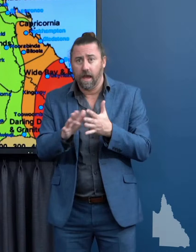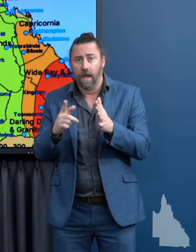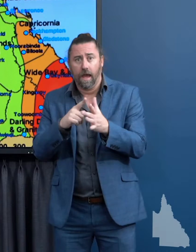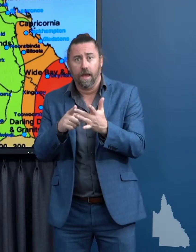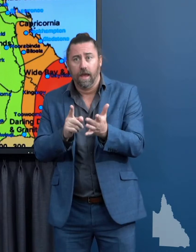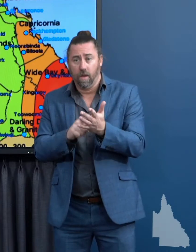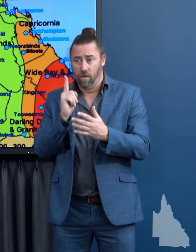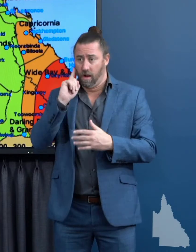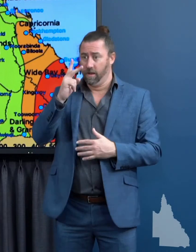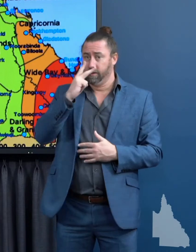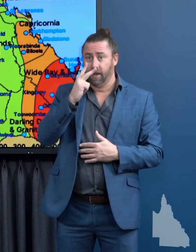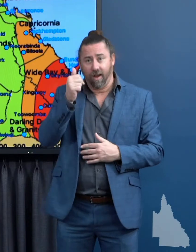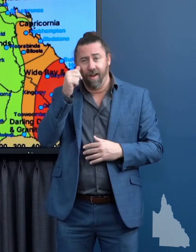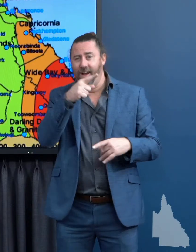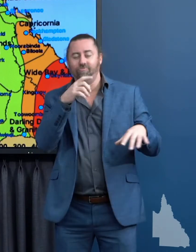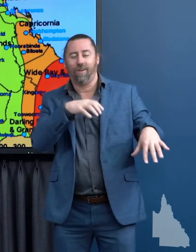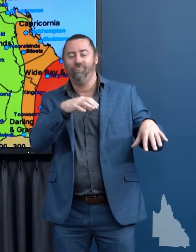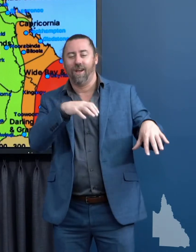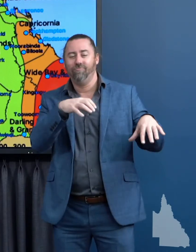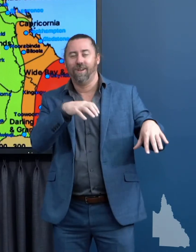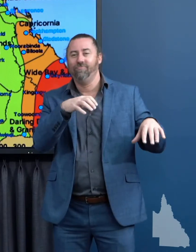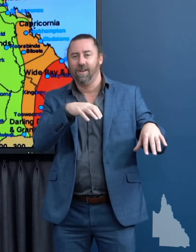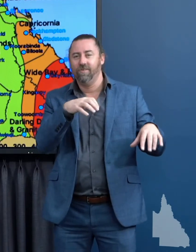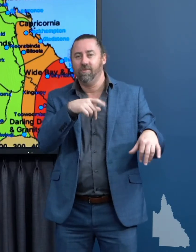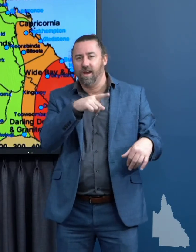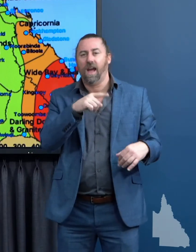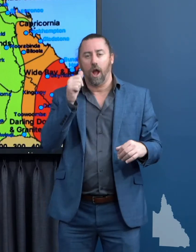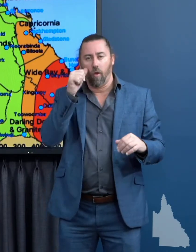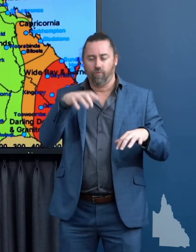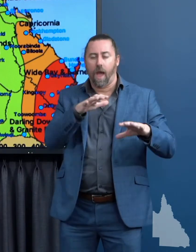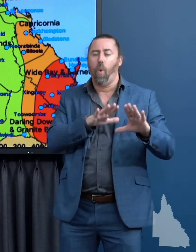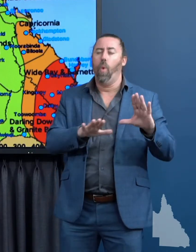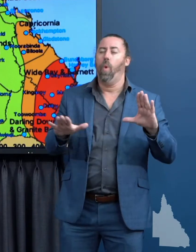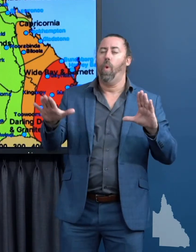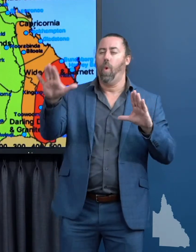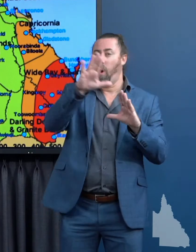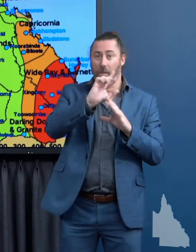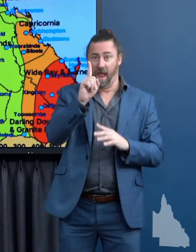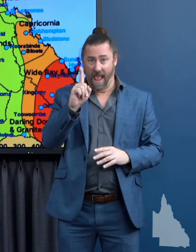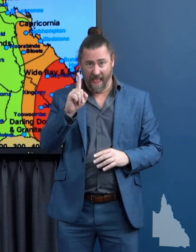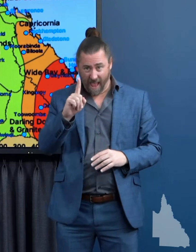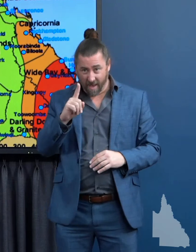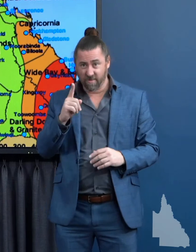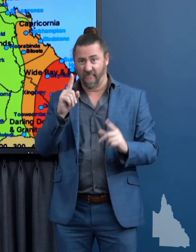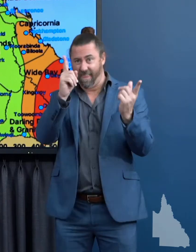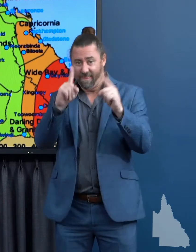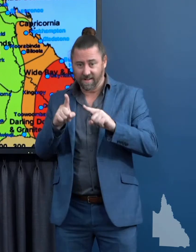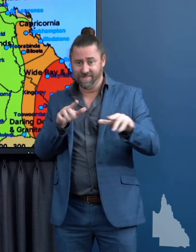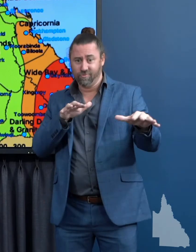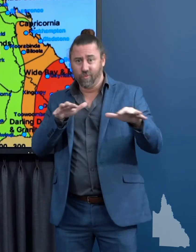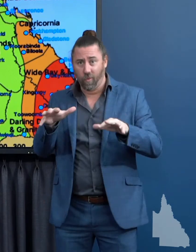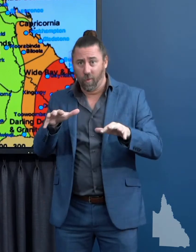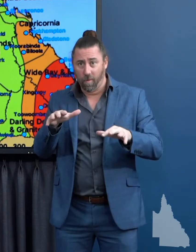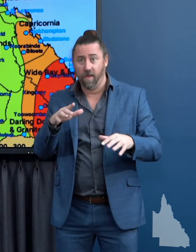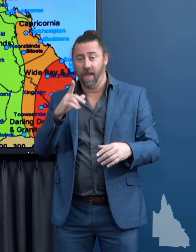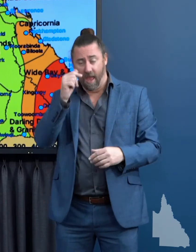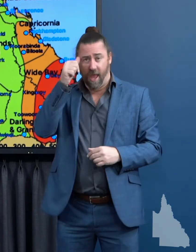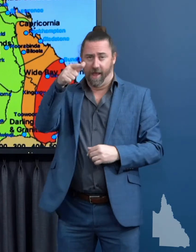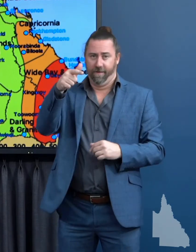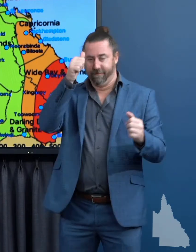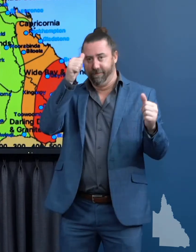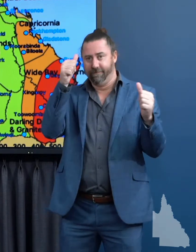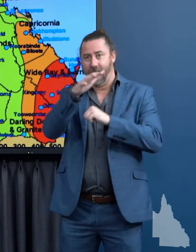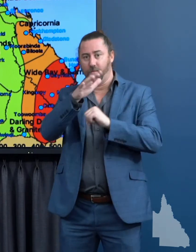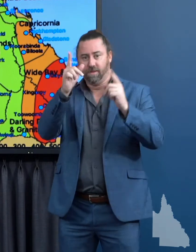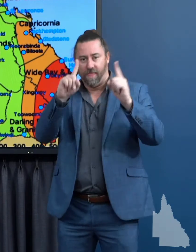seen over the past week, this isn't a widespread area of rain, it's severe thunderstorms, and with severe thunderstorms comes